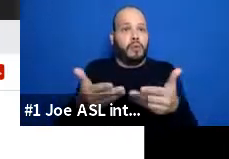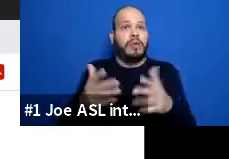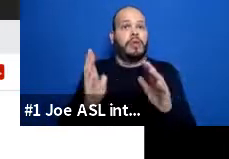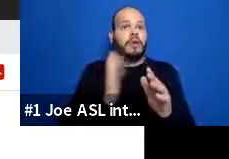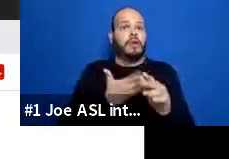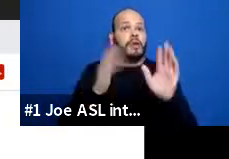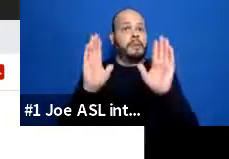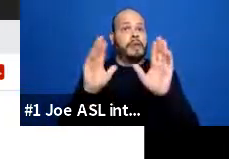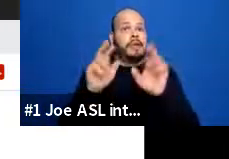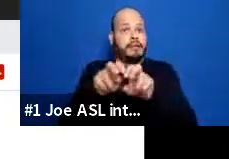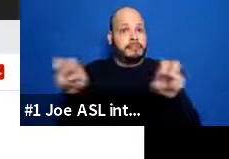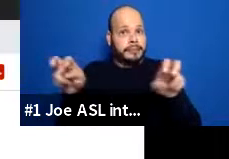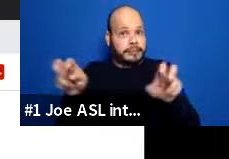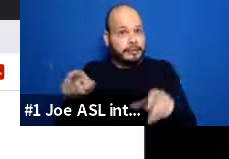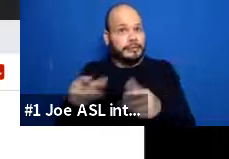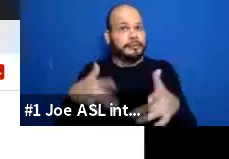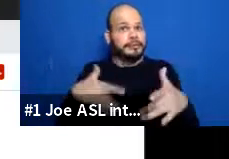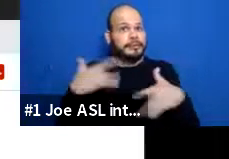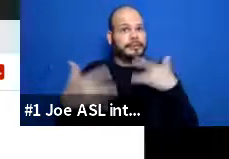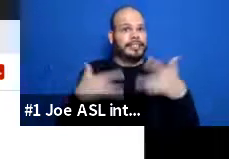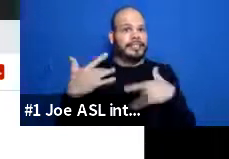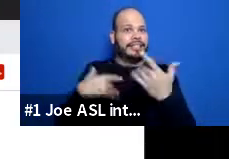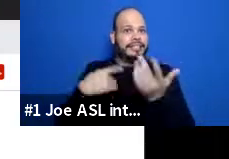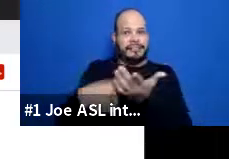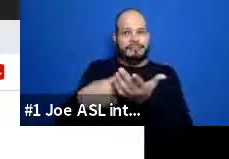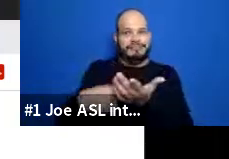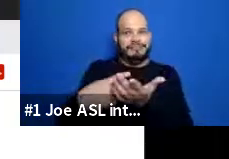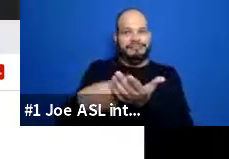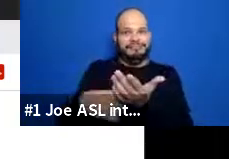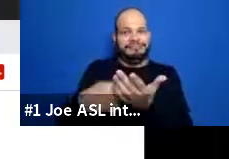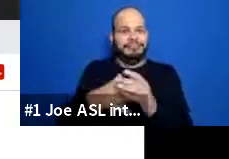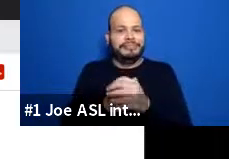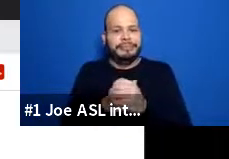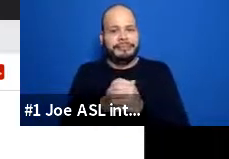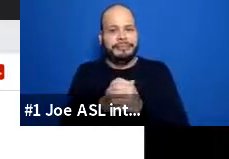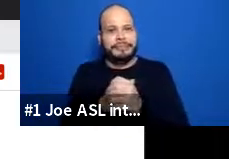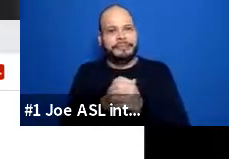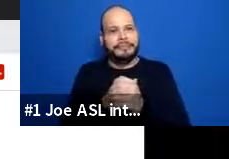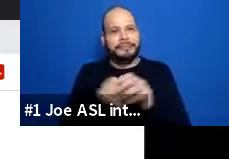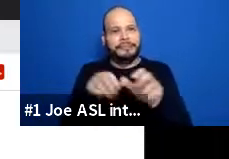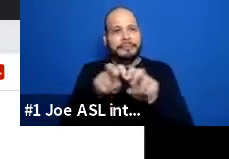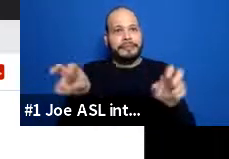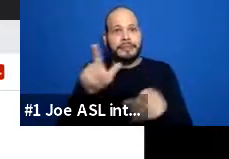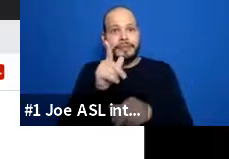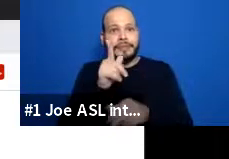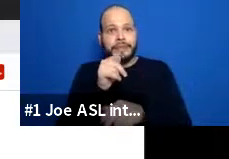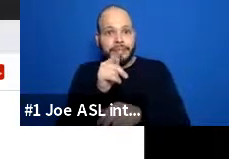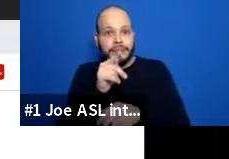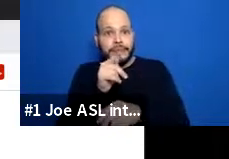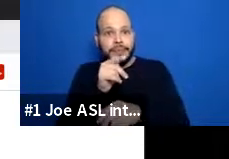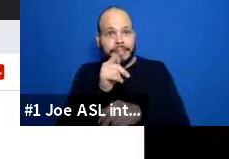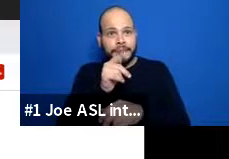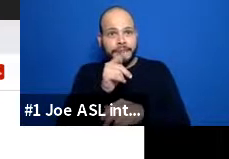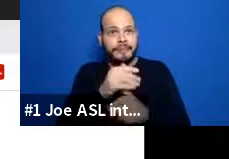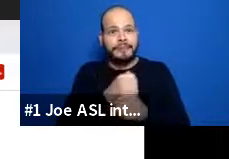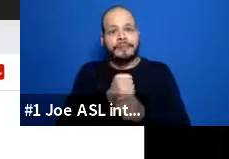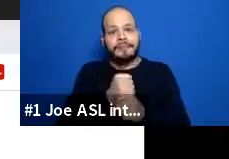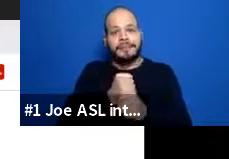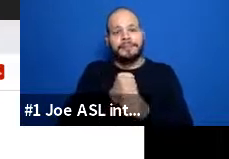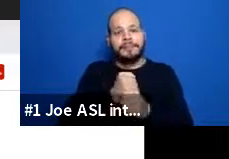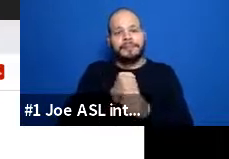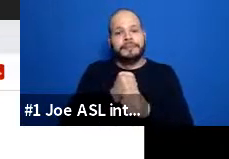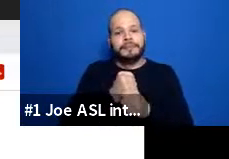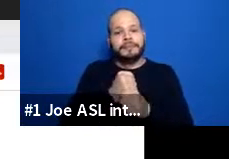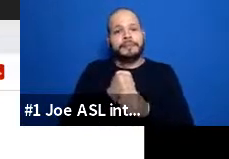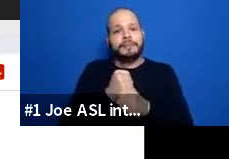tonight. So our first panelist is Holly Hardin, who is a white, queer,